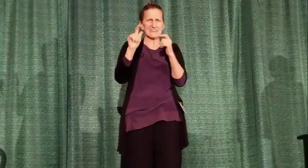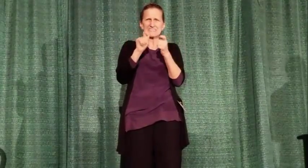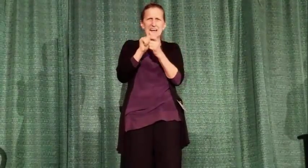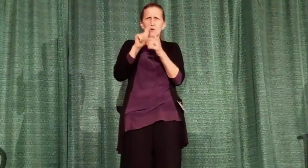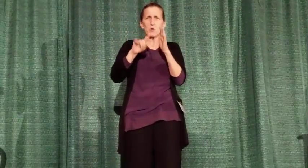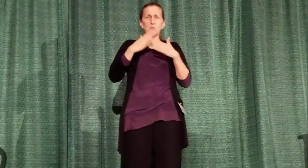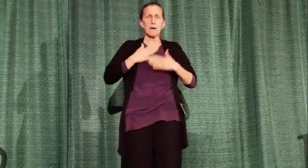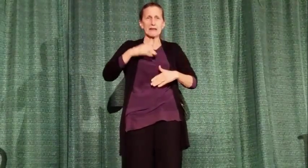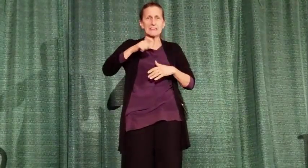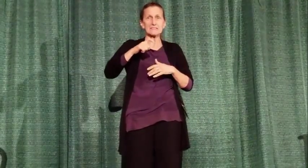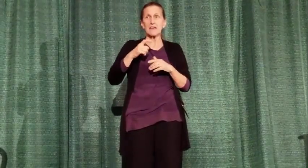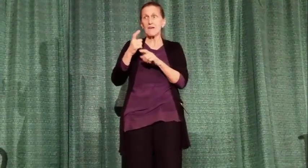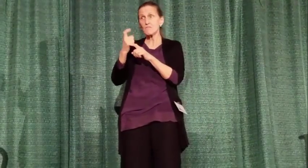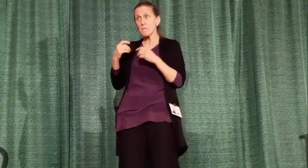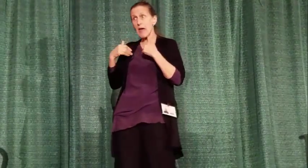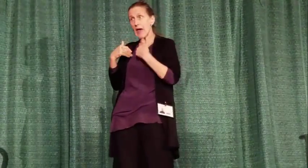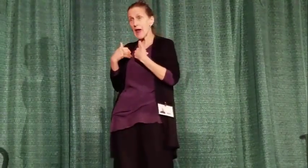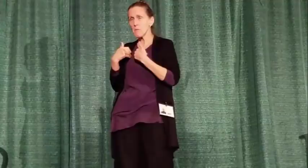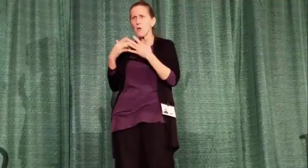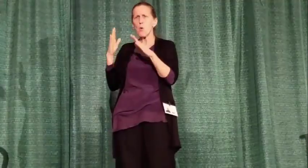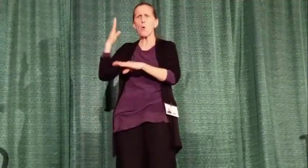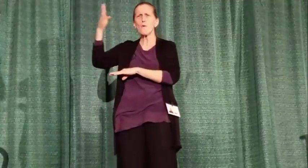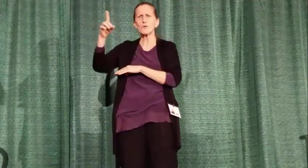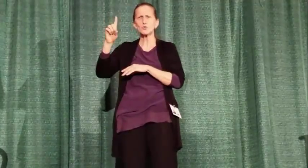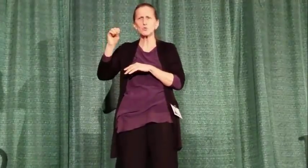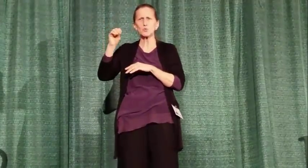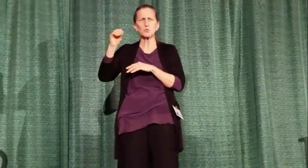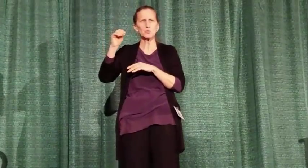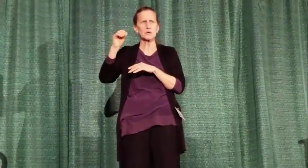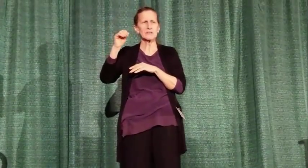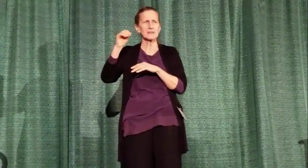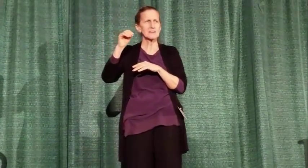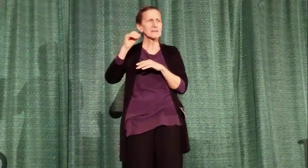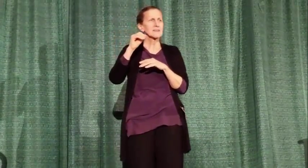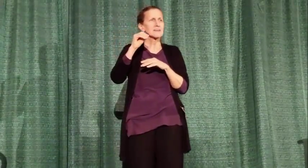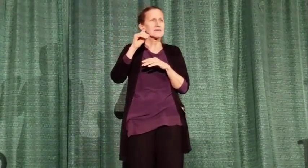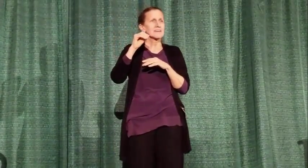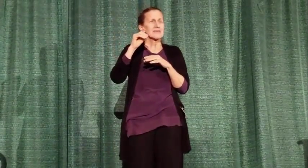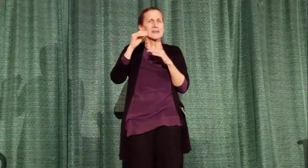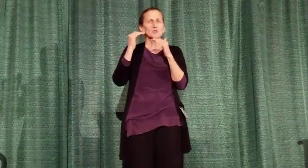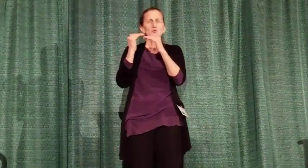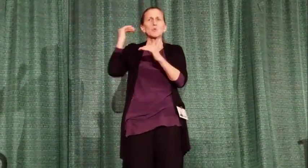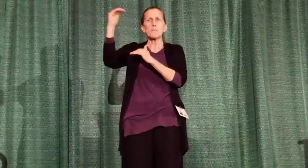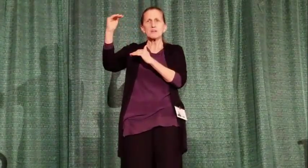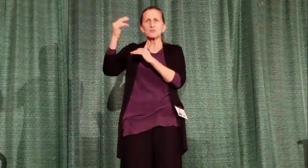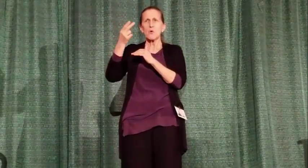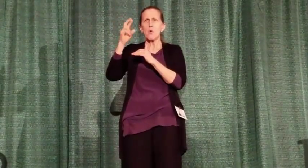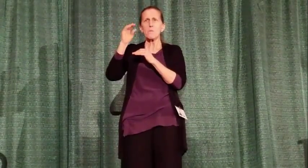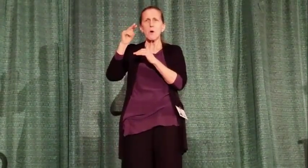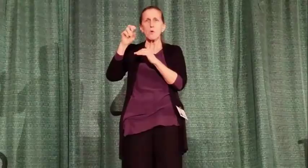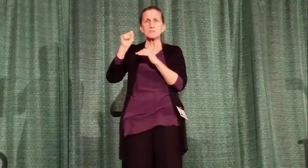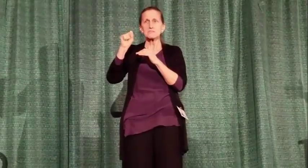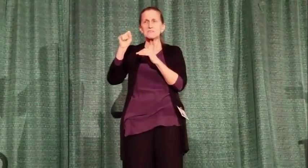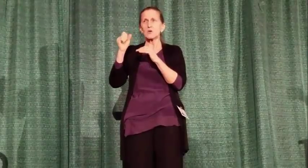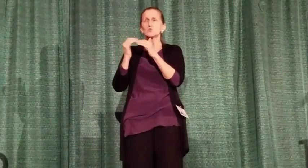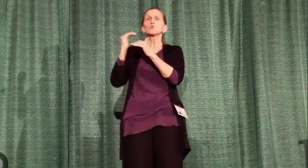animal protein, you're overshooting so much protein floods the bloodstream all at once that you produce excessive amounts of these hormones that produce